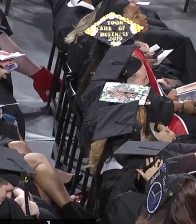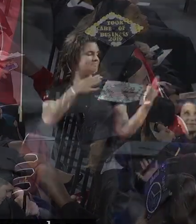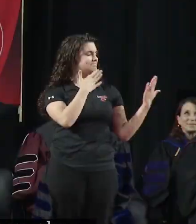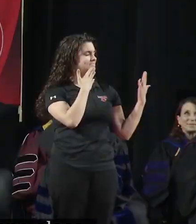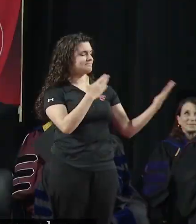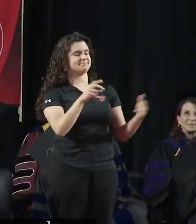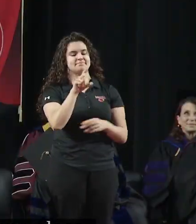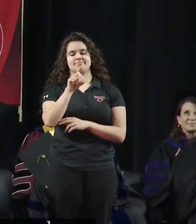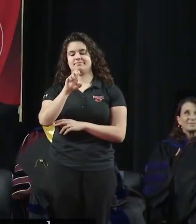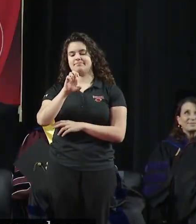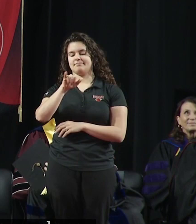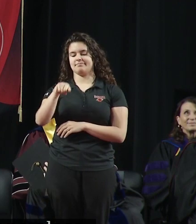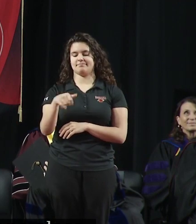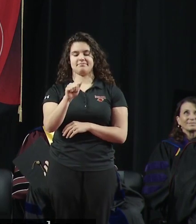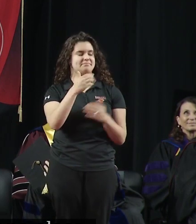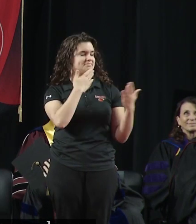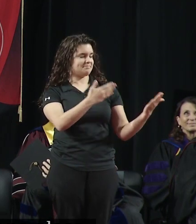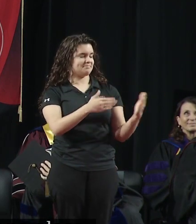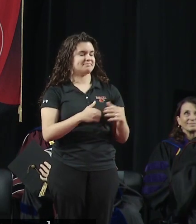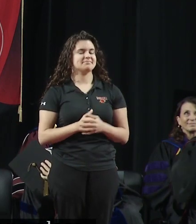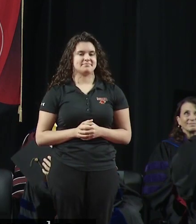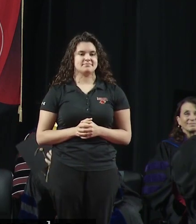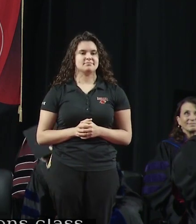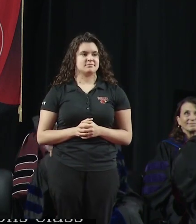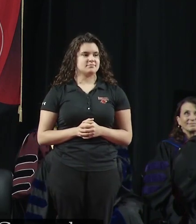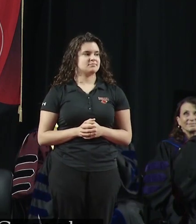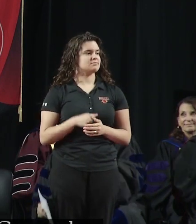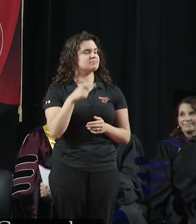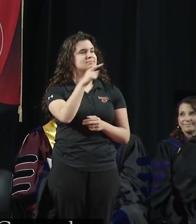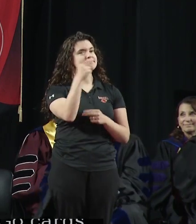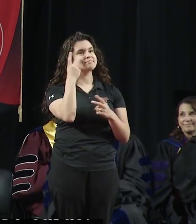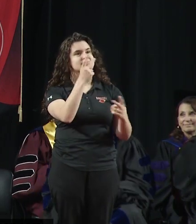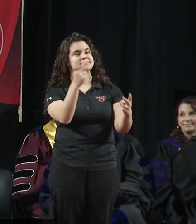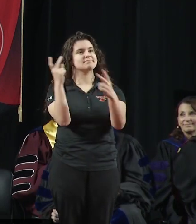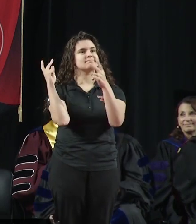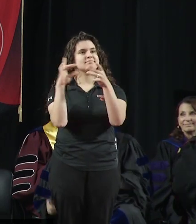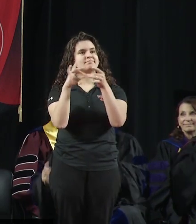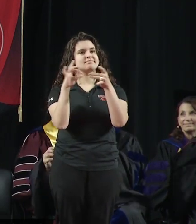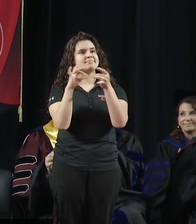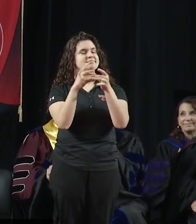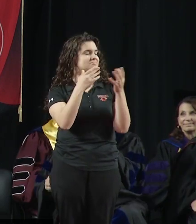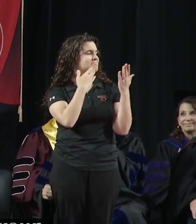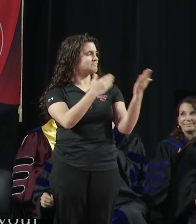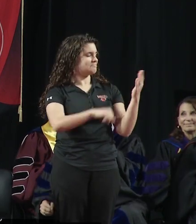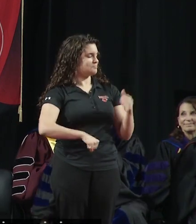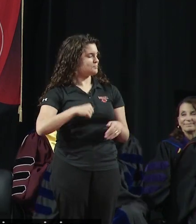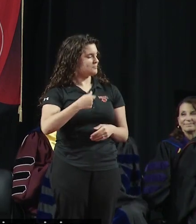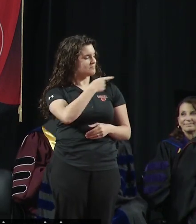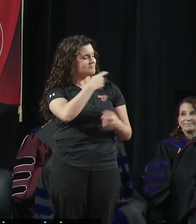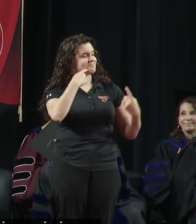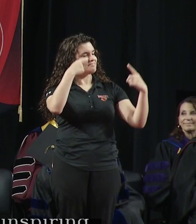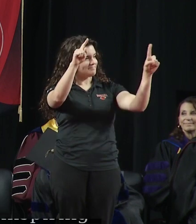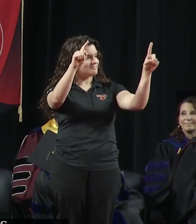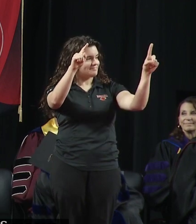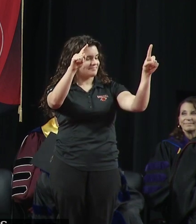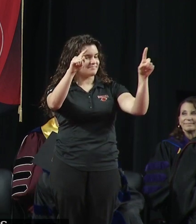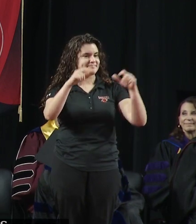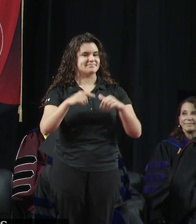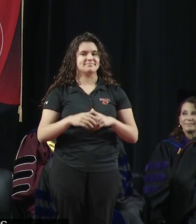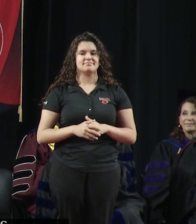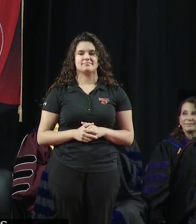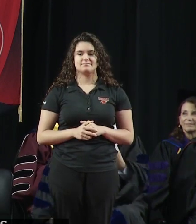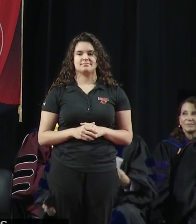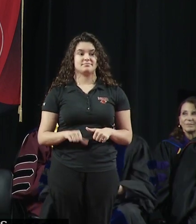Thank you, Deja, for your reflections. We are very proud of your accomplishments, as we